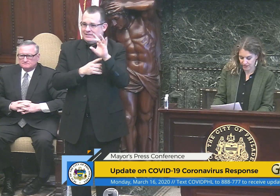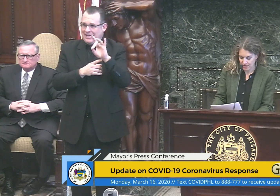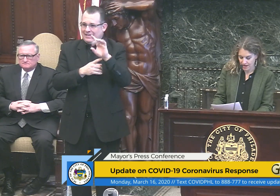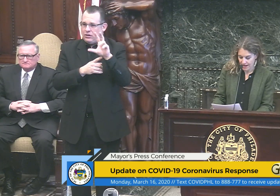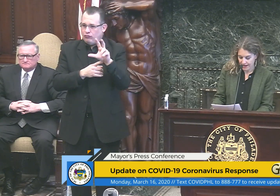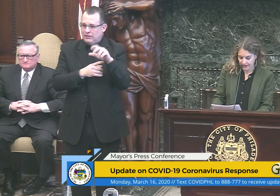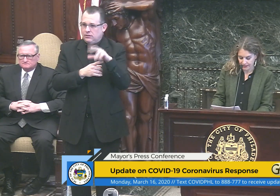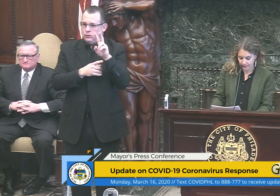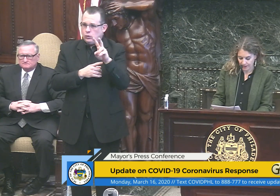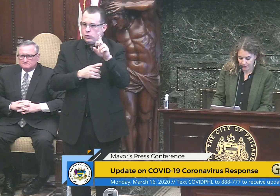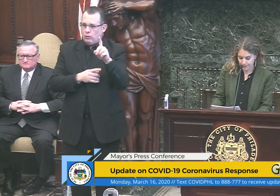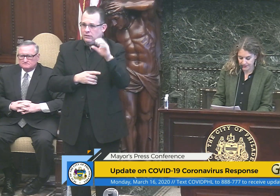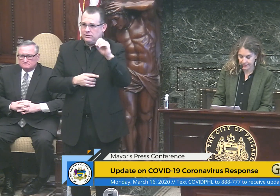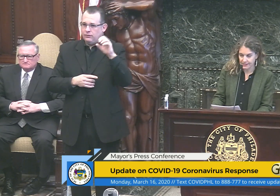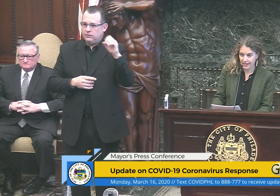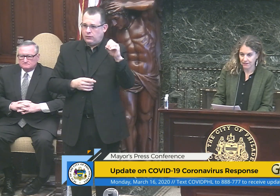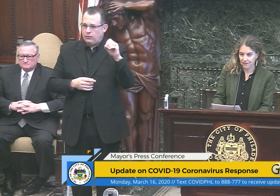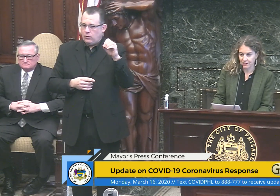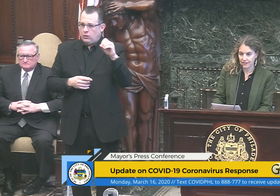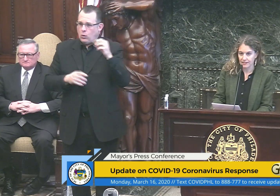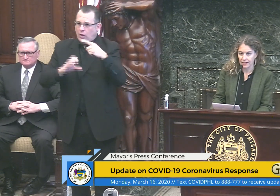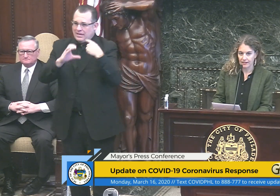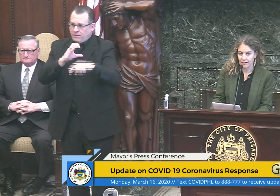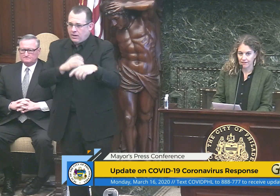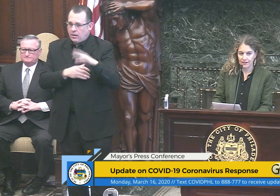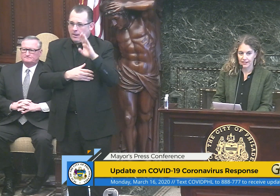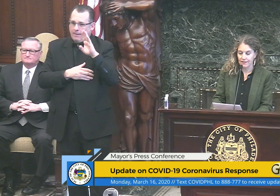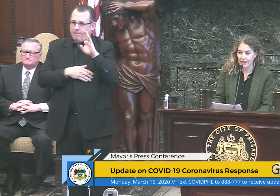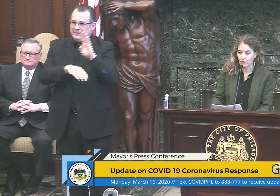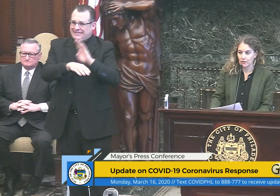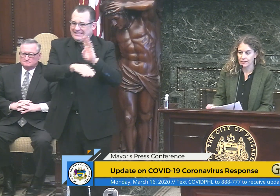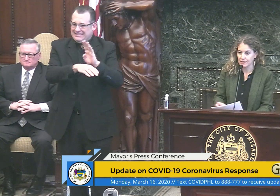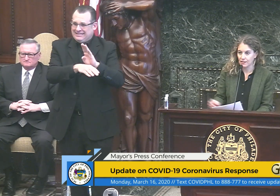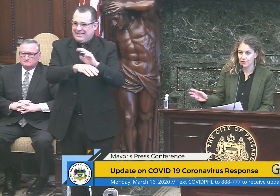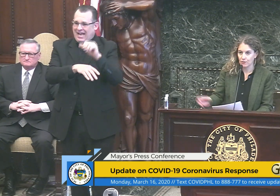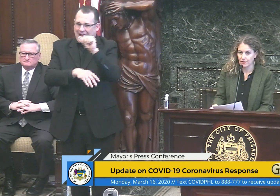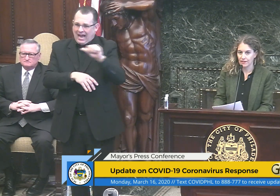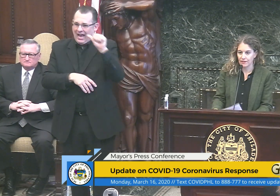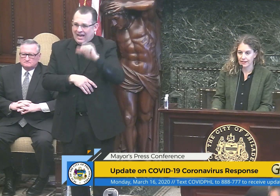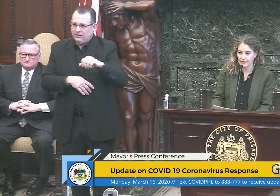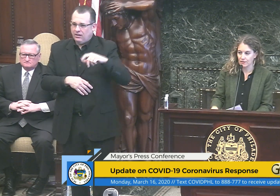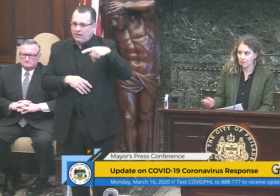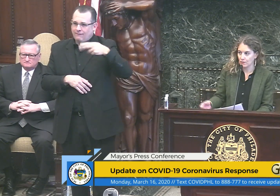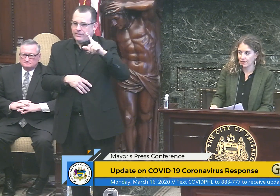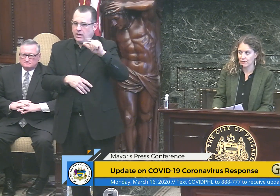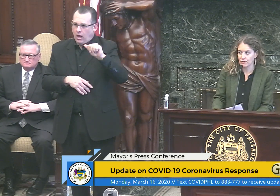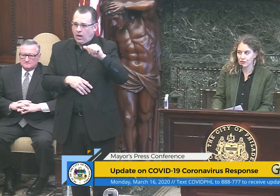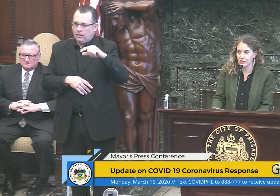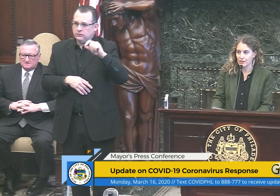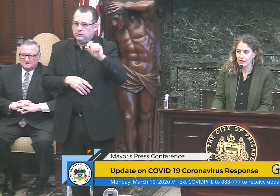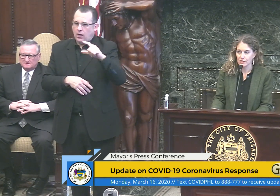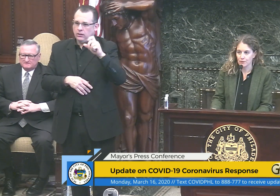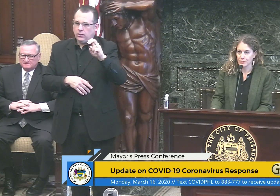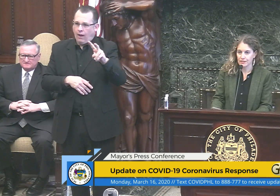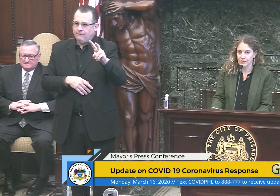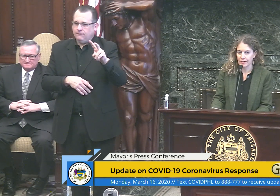215-683-2100, and email business@phila.gov. And again, that will continue even as we have closures, so please do not